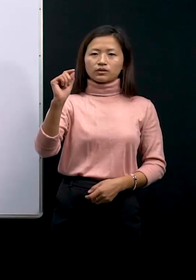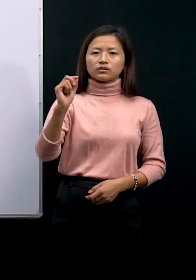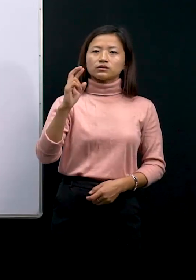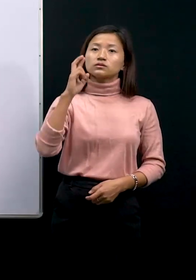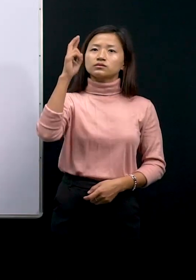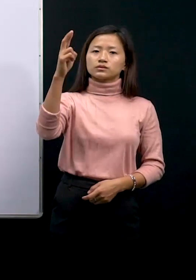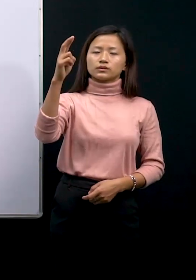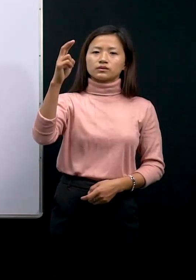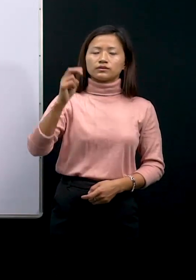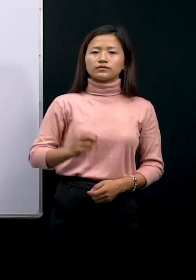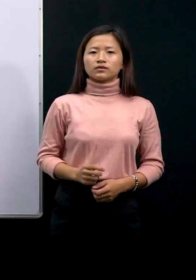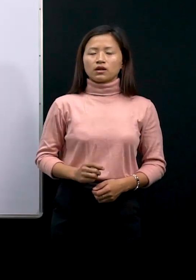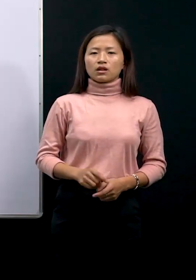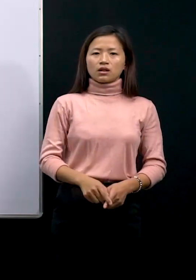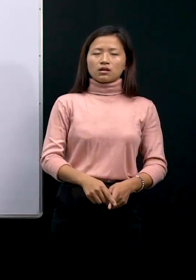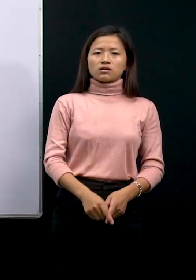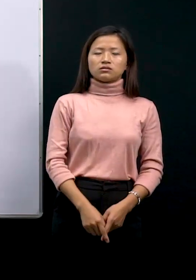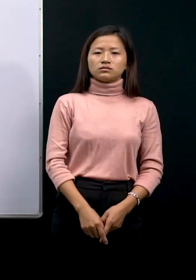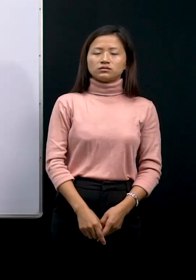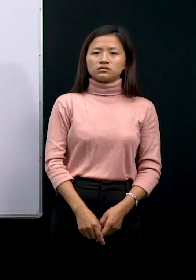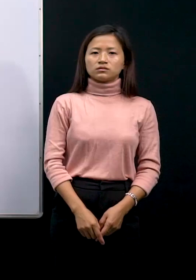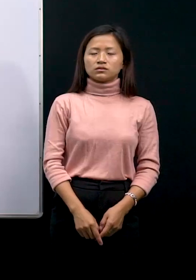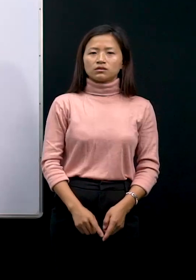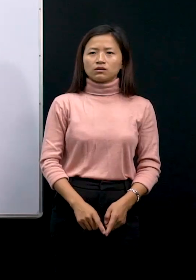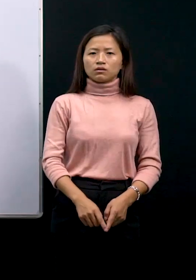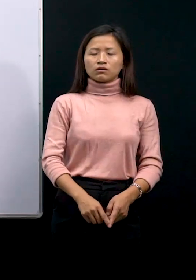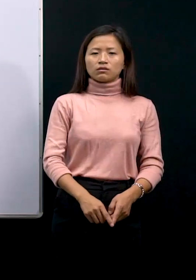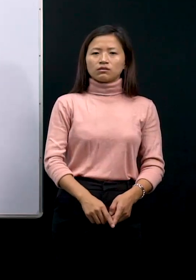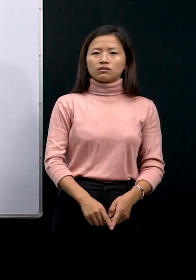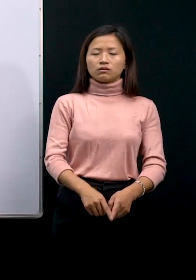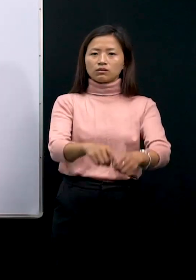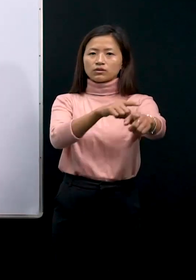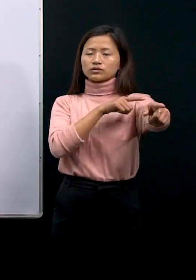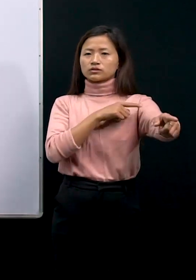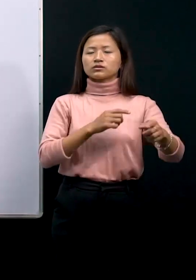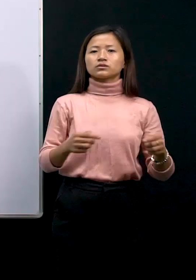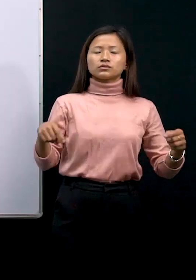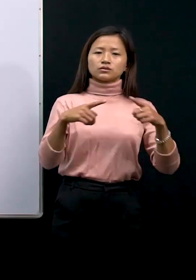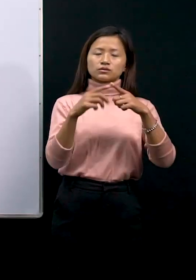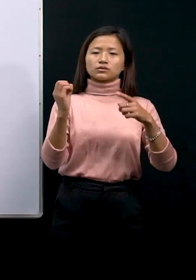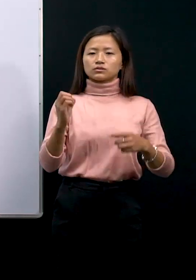of longest side is equal to sum of the squares of other two sides. Is that not?